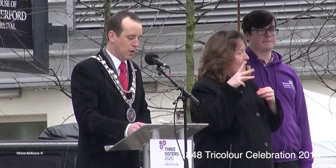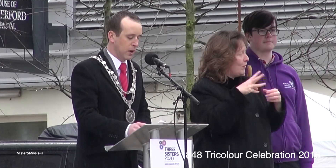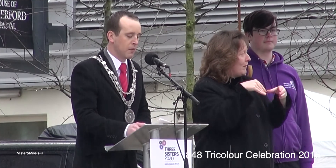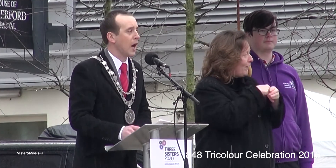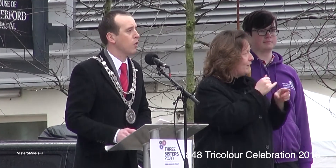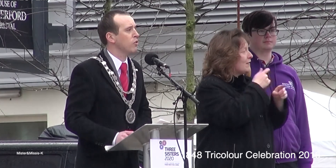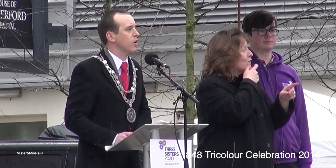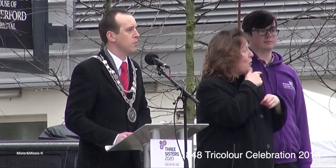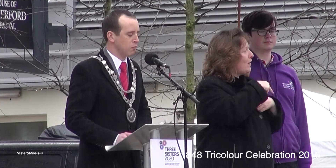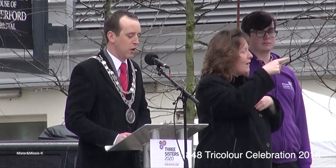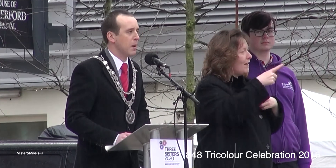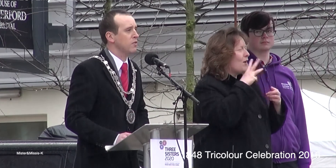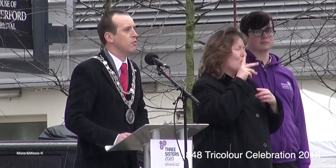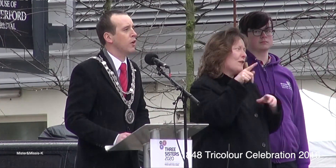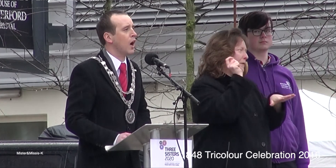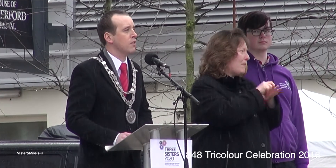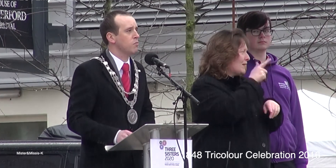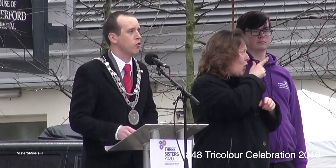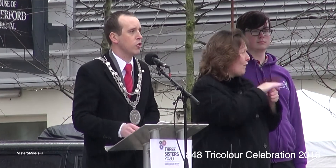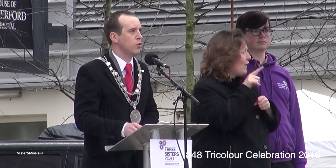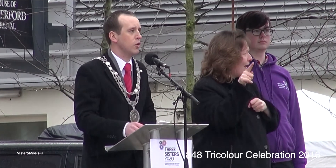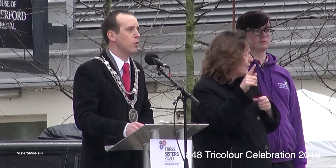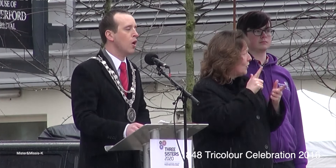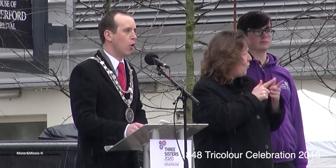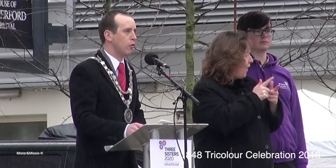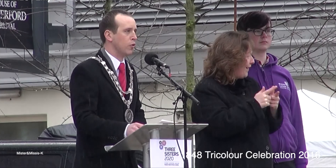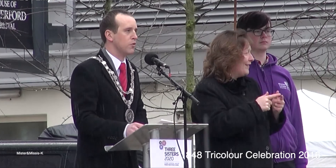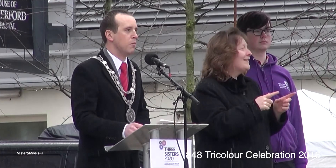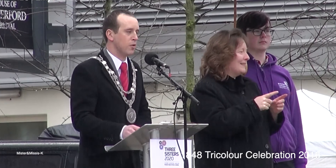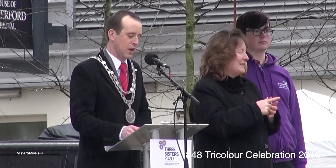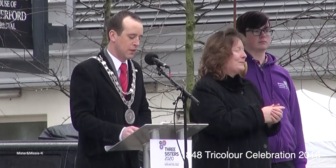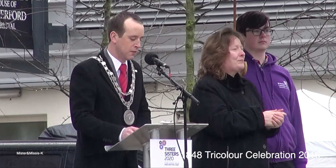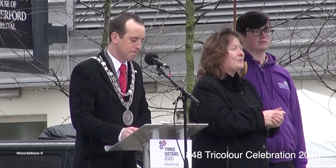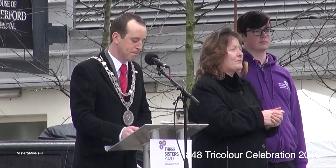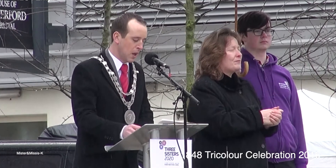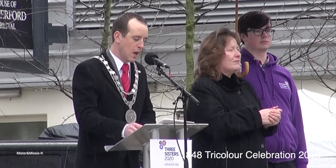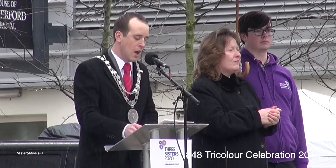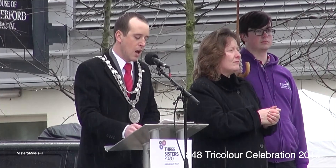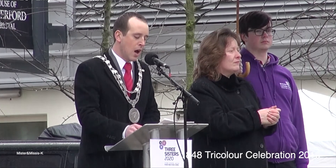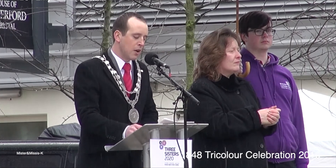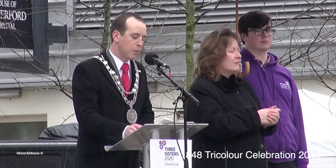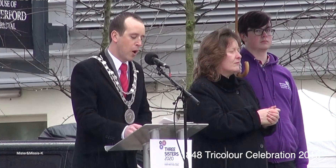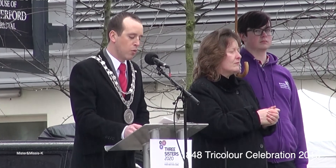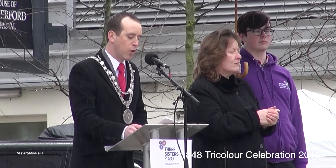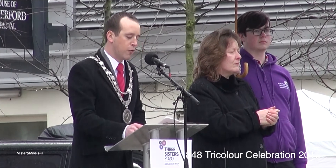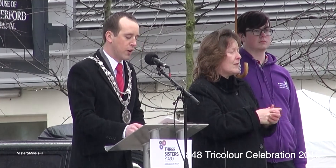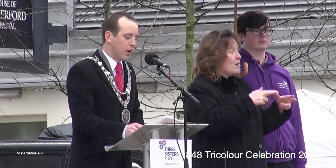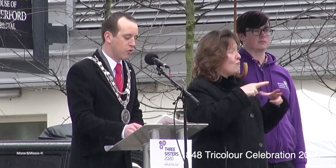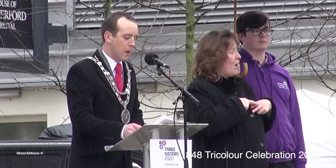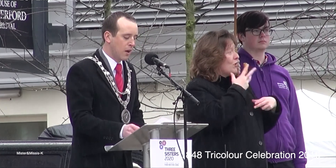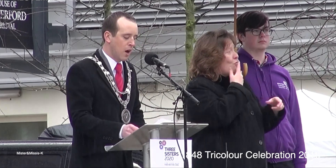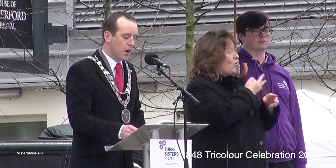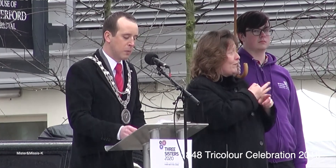in Dublin, and I wish them the very best of luck, as I'm sure you do, over those number of days. As a proud Waterford